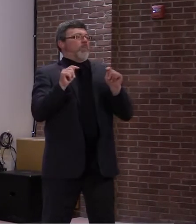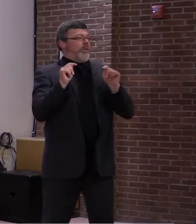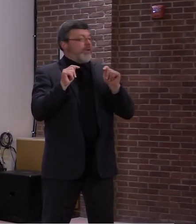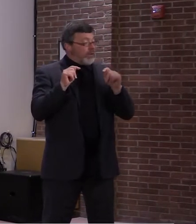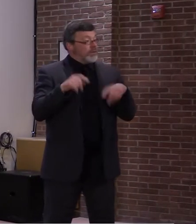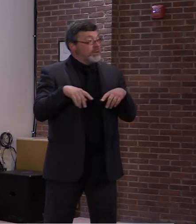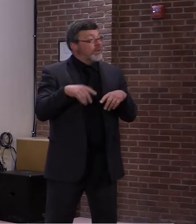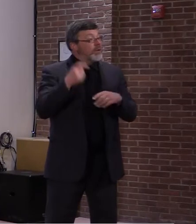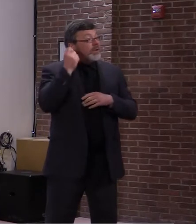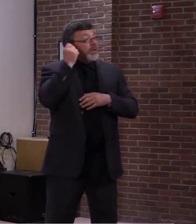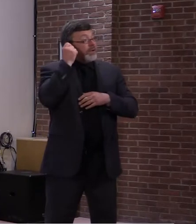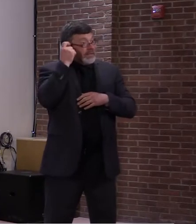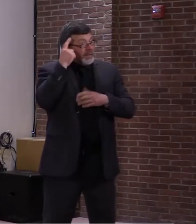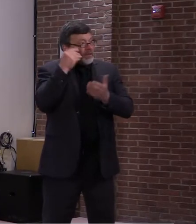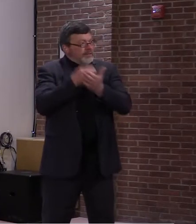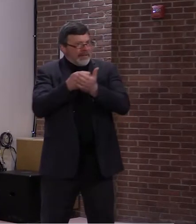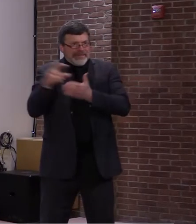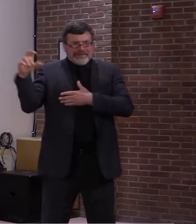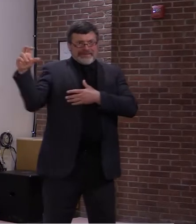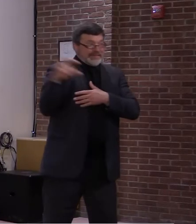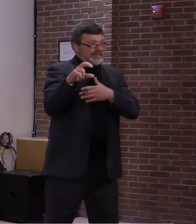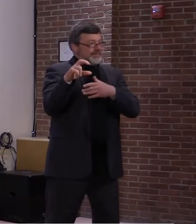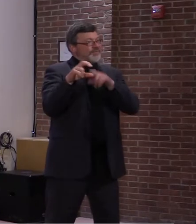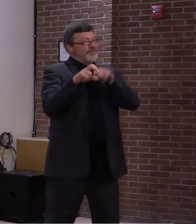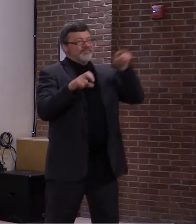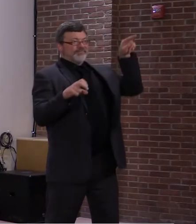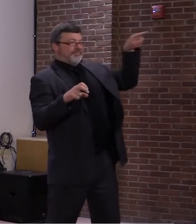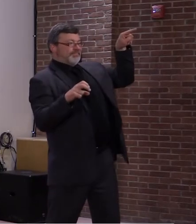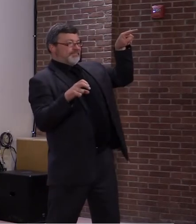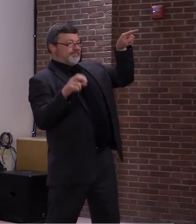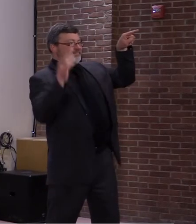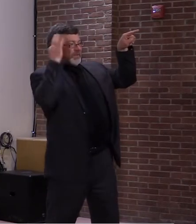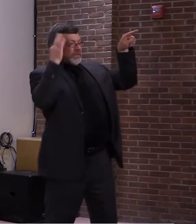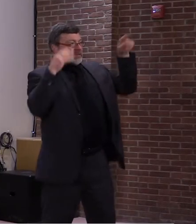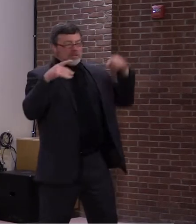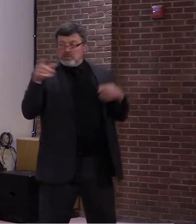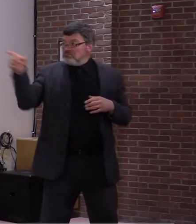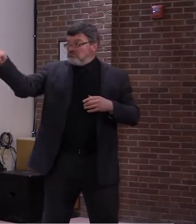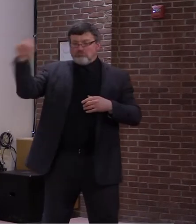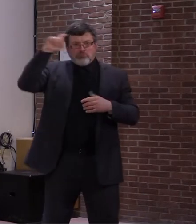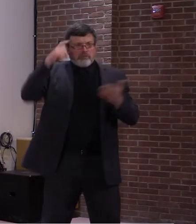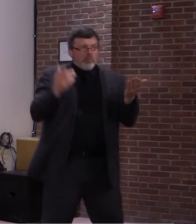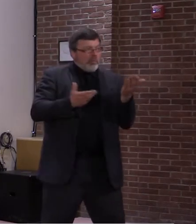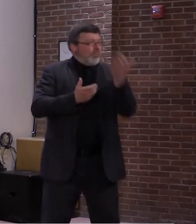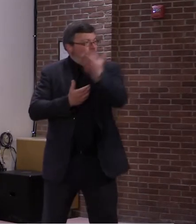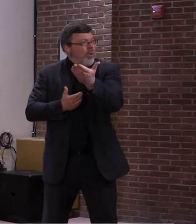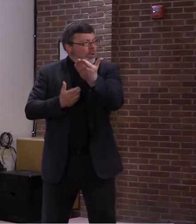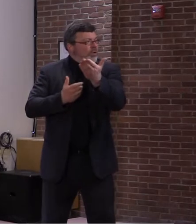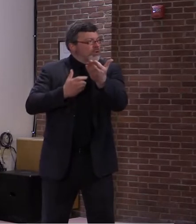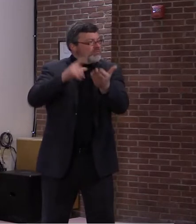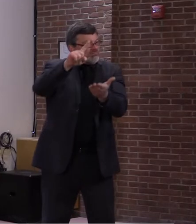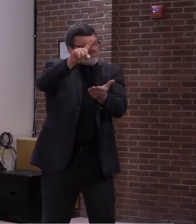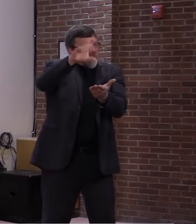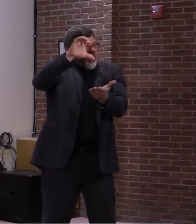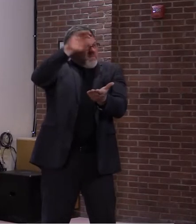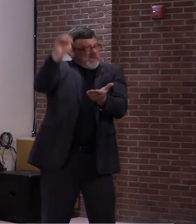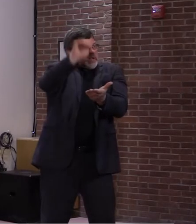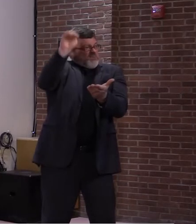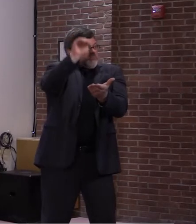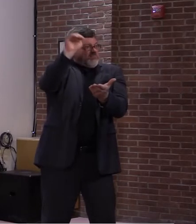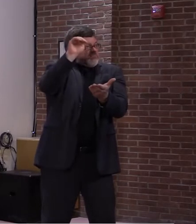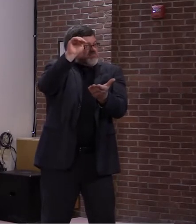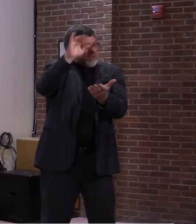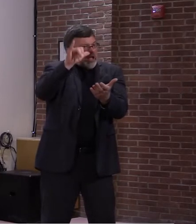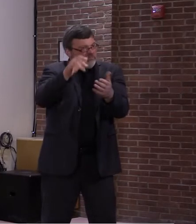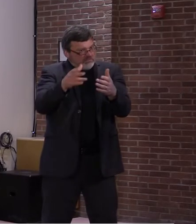level. The governor's budget proposal called for $100 million in economic development money.